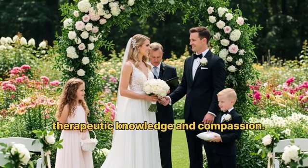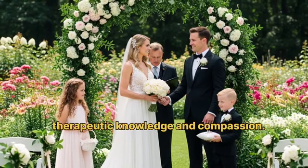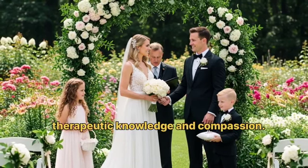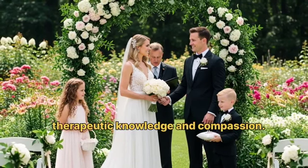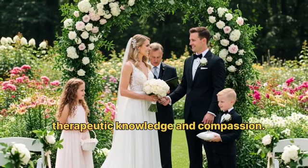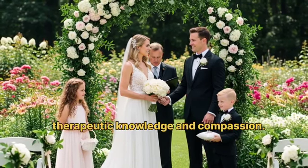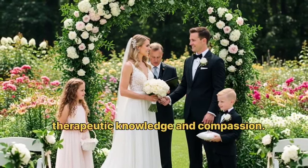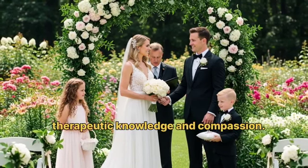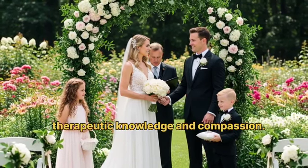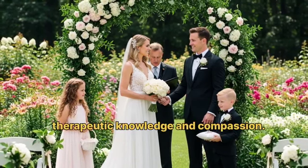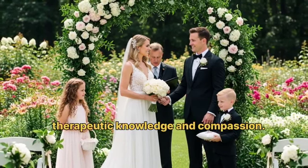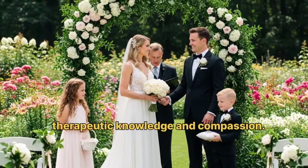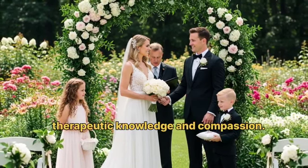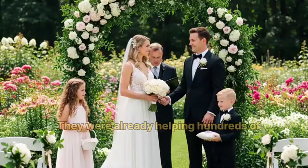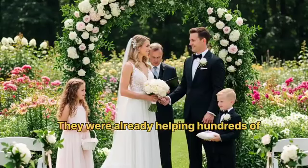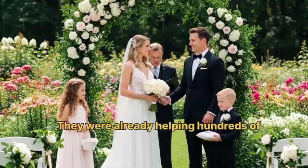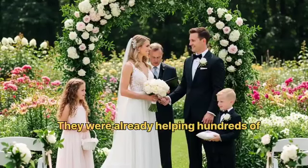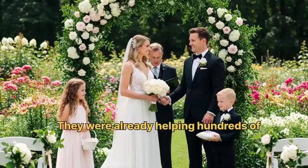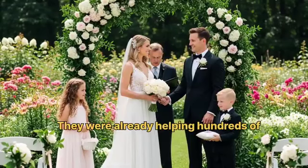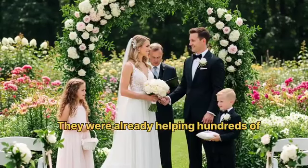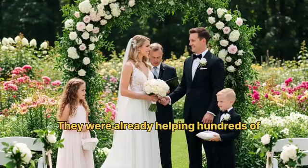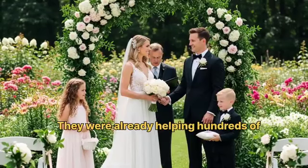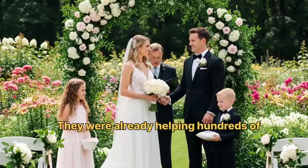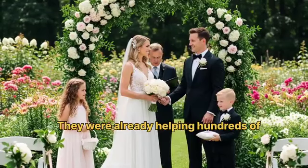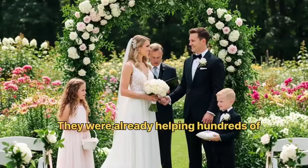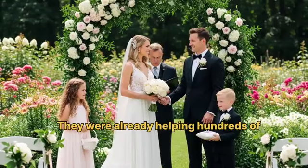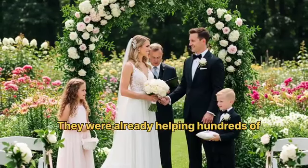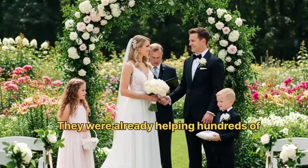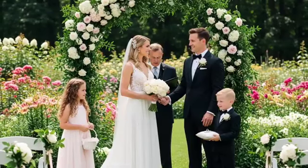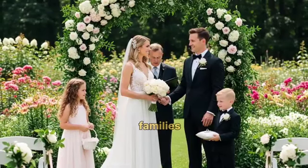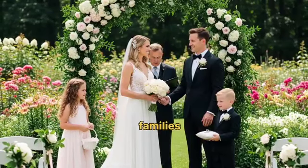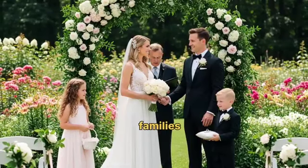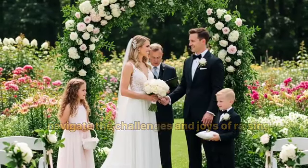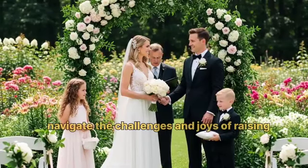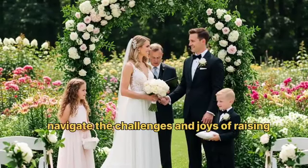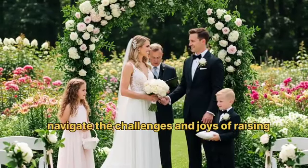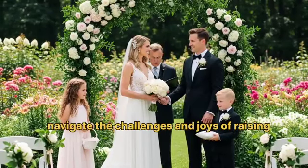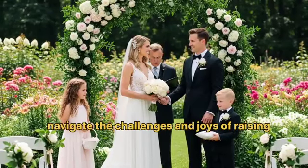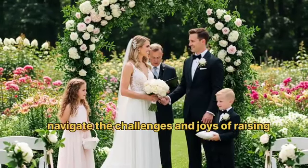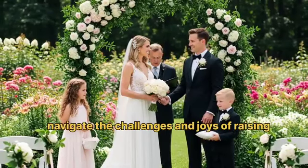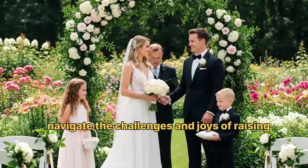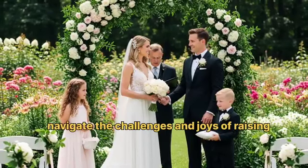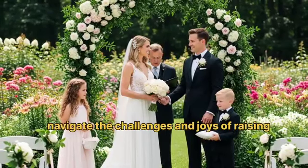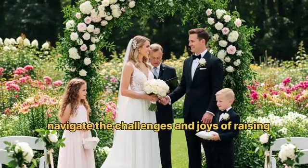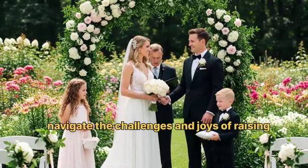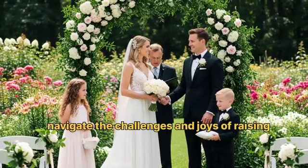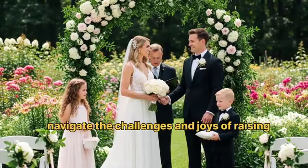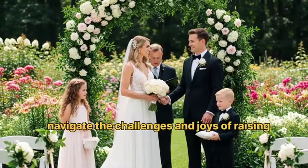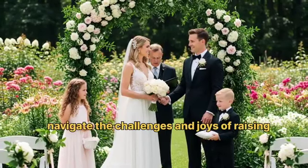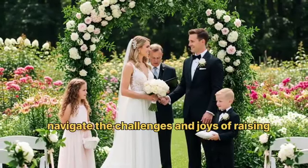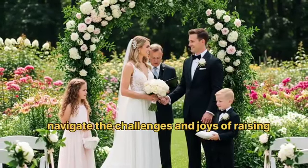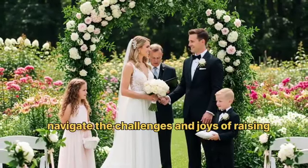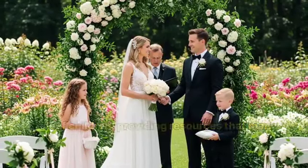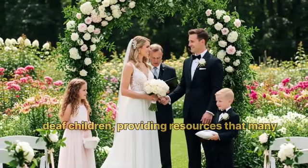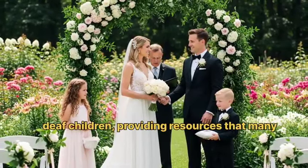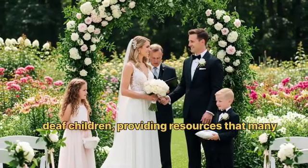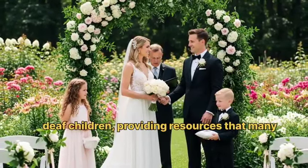therapeutic knowledge and compassion. They were already helping hundreds of families navigate the challenges and joys of raising deaf